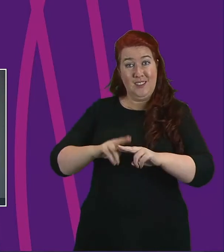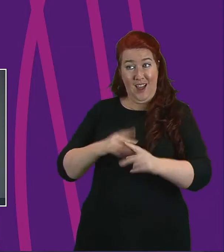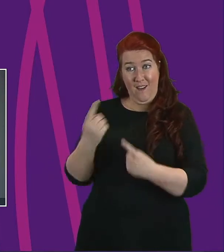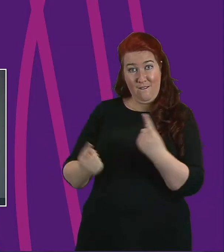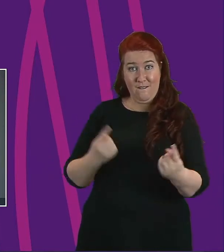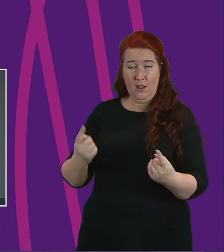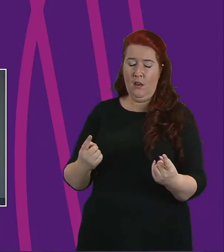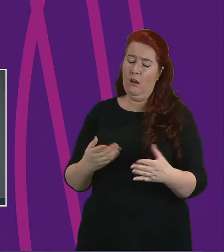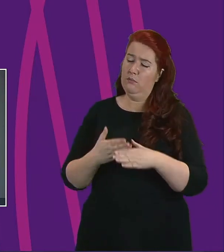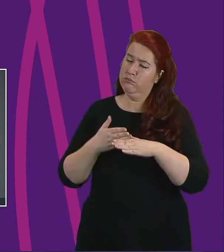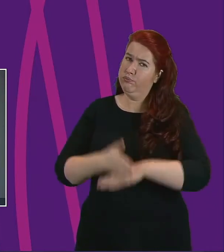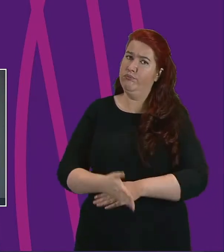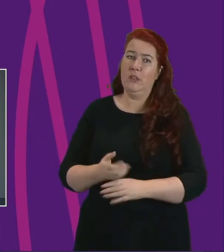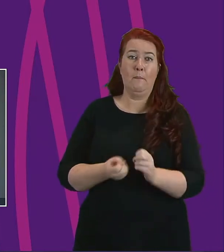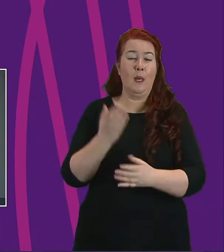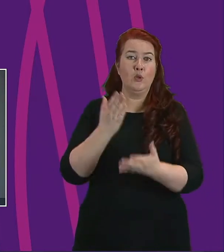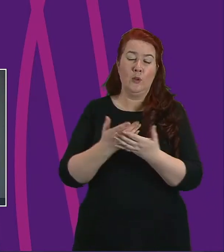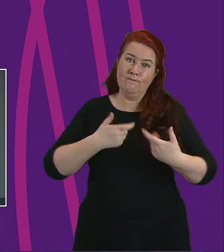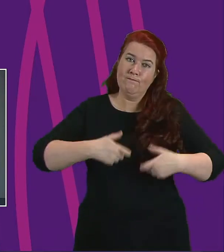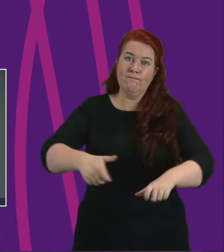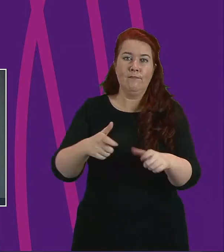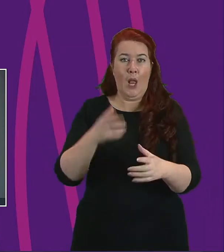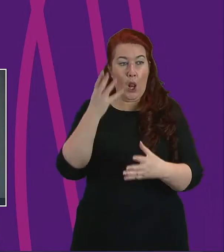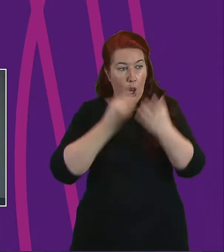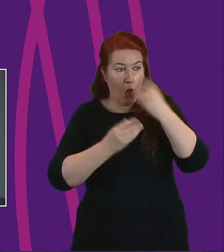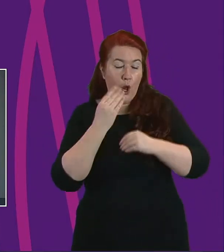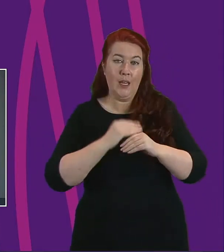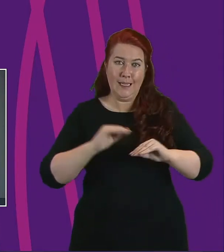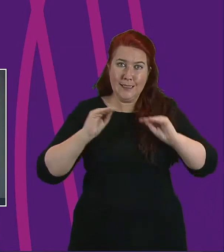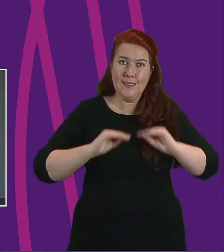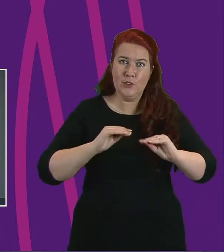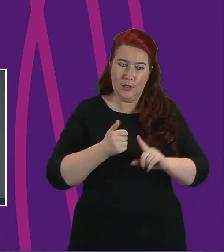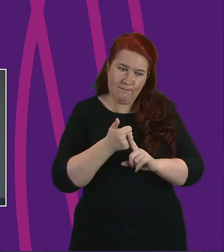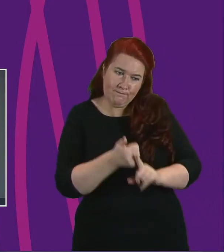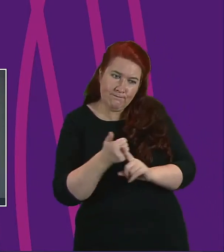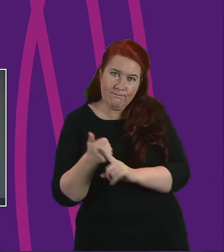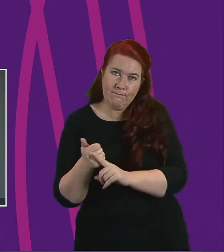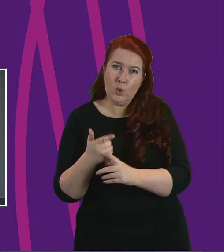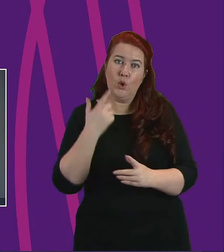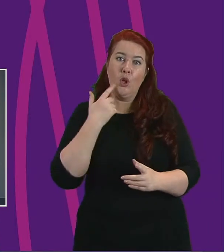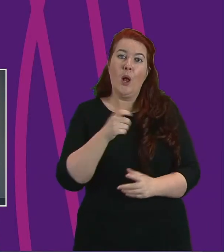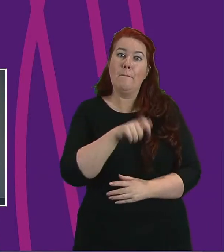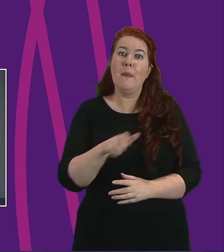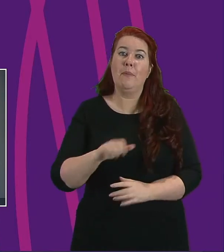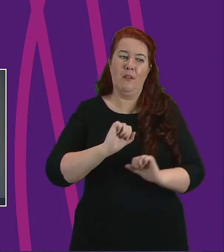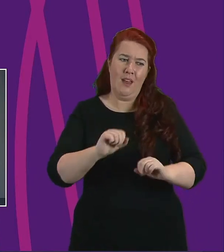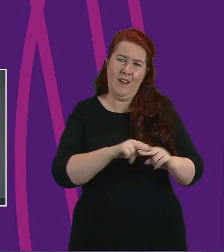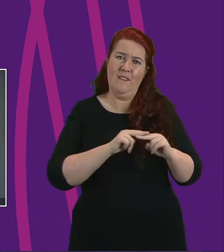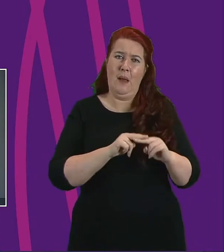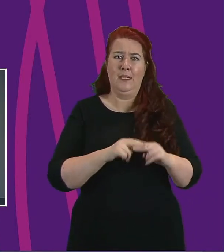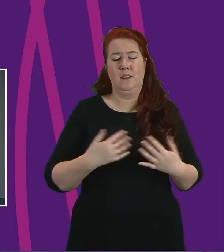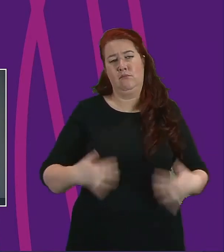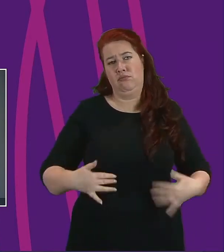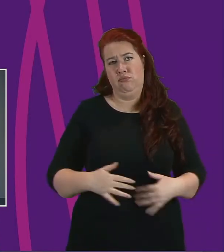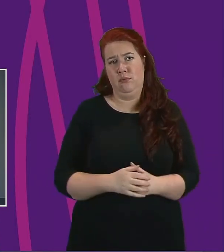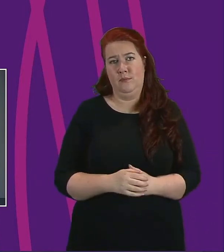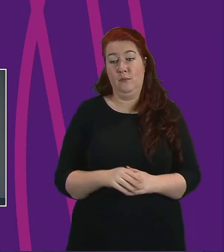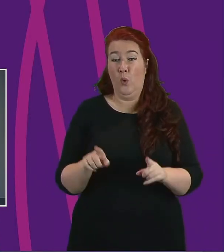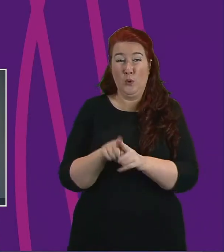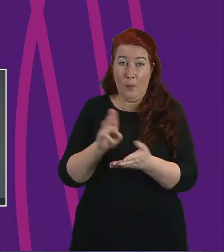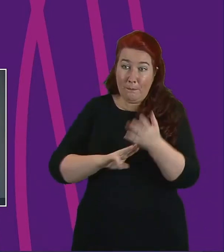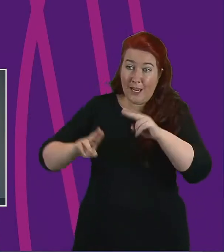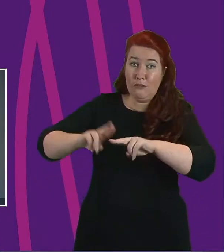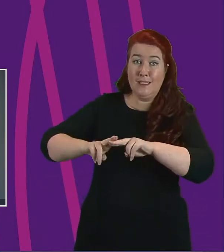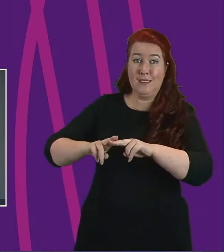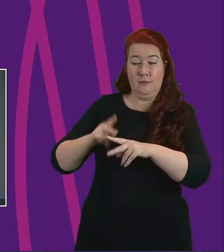sustain learning and teaching and to support the well-being of young people and their families. Parents and carers have contributed